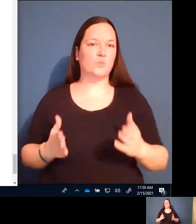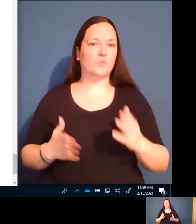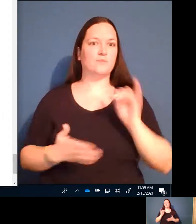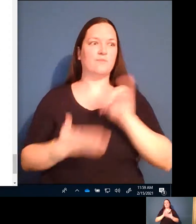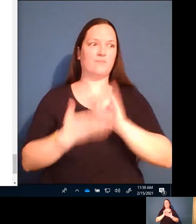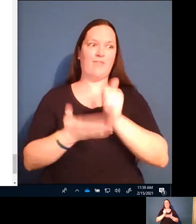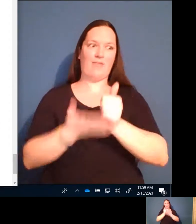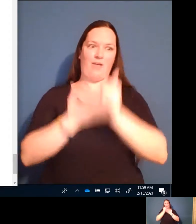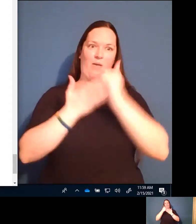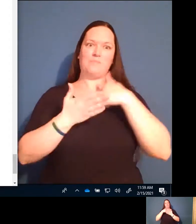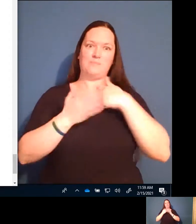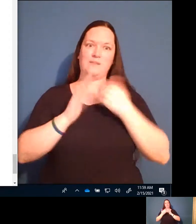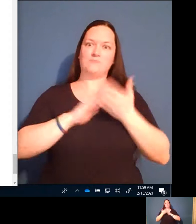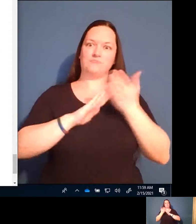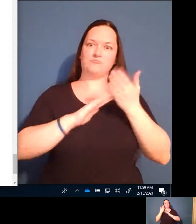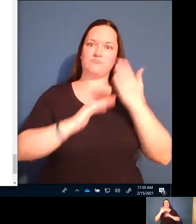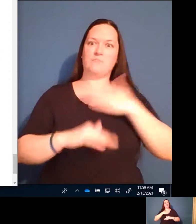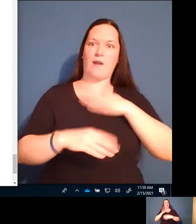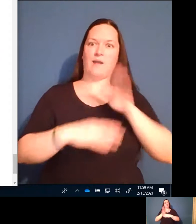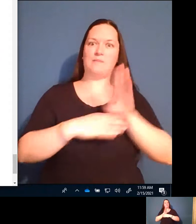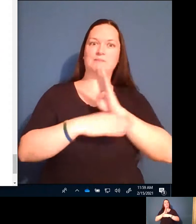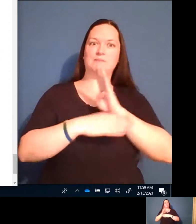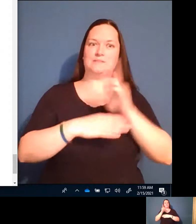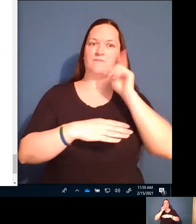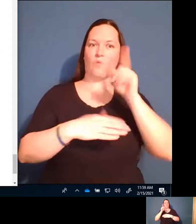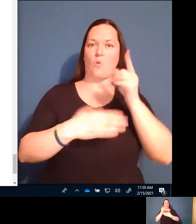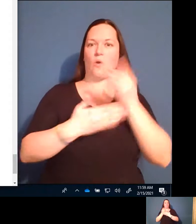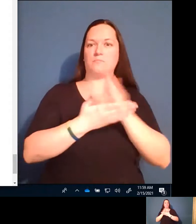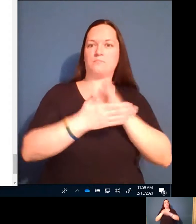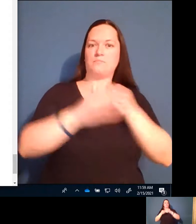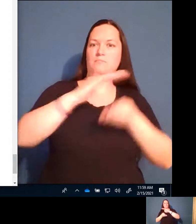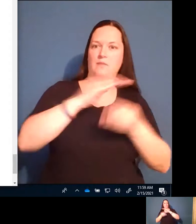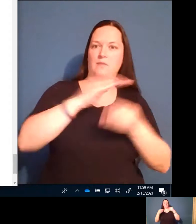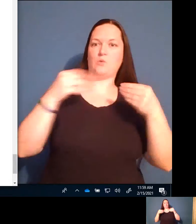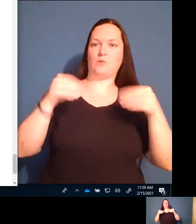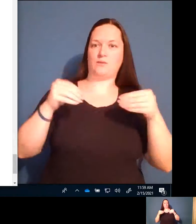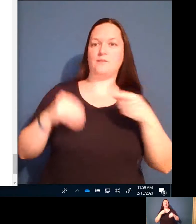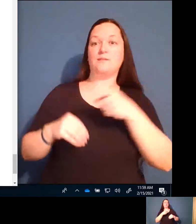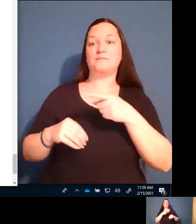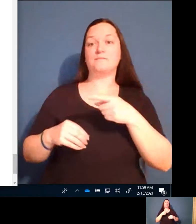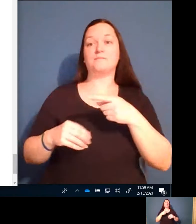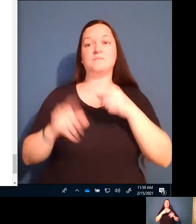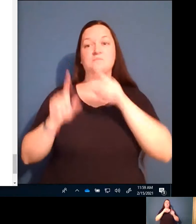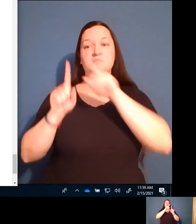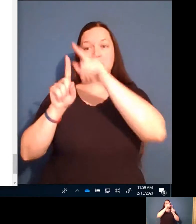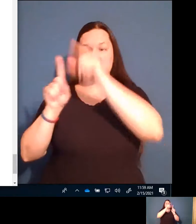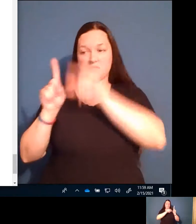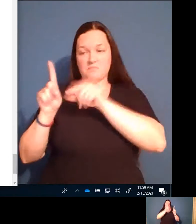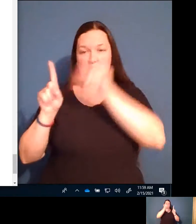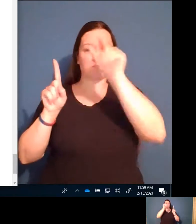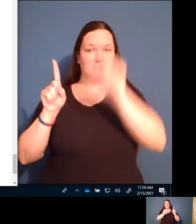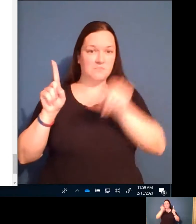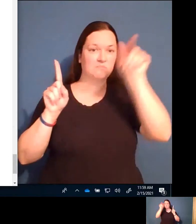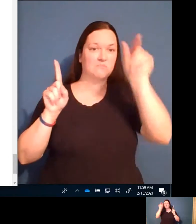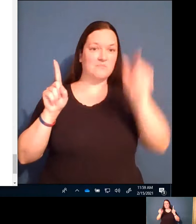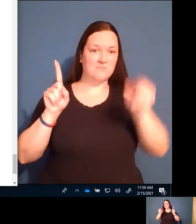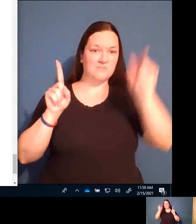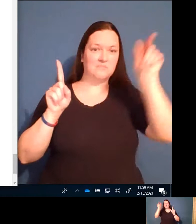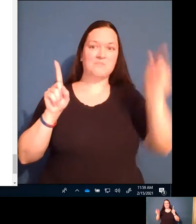help me run my business, a specialty bakery. The familiar layout of horizontal rows and vertical columns takes on a new meaning